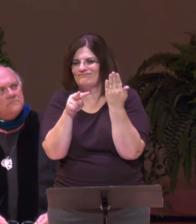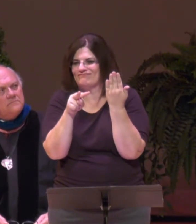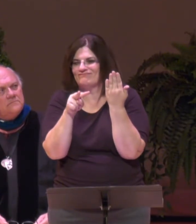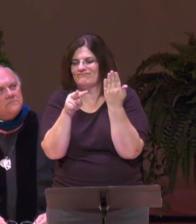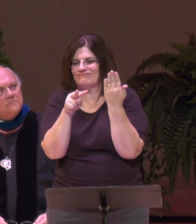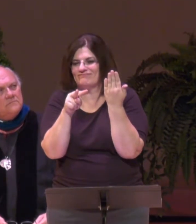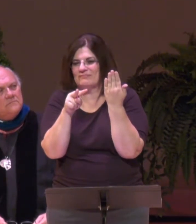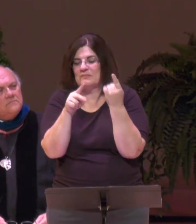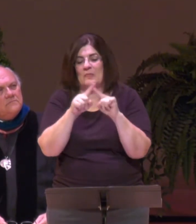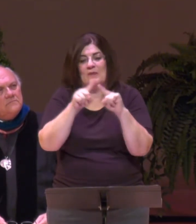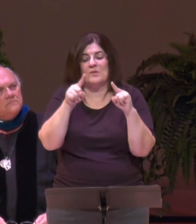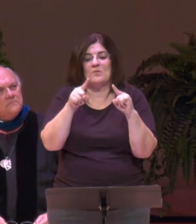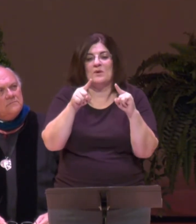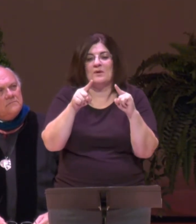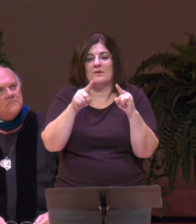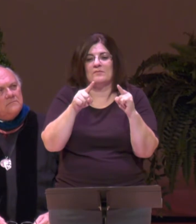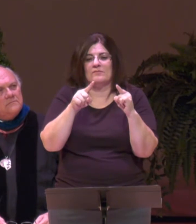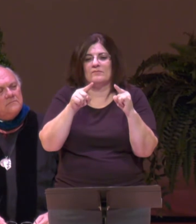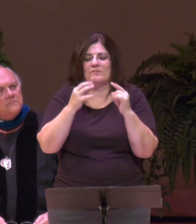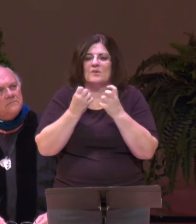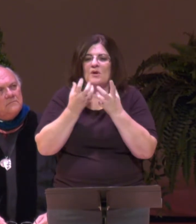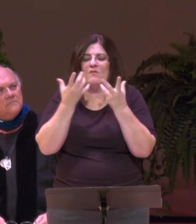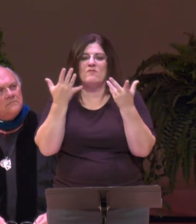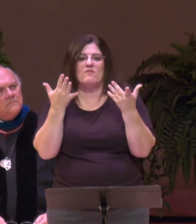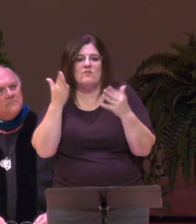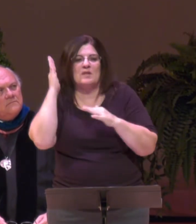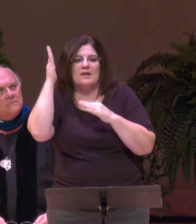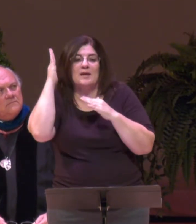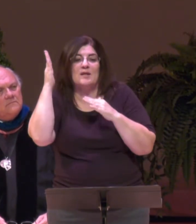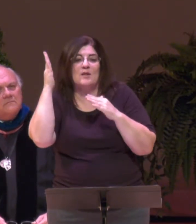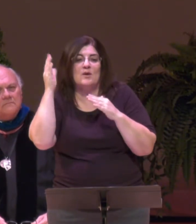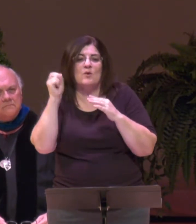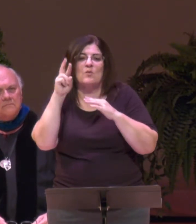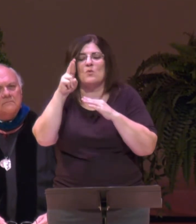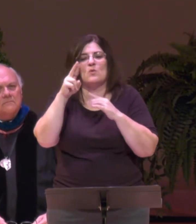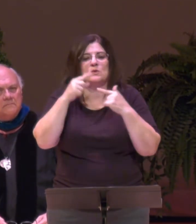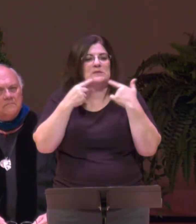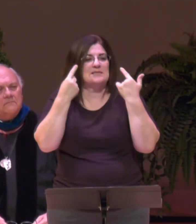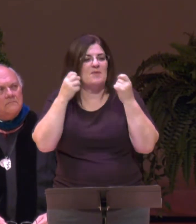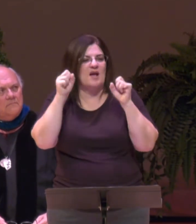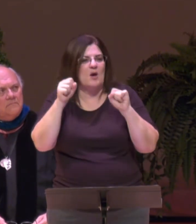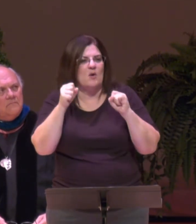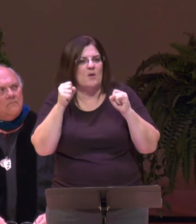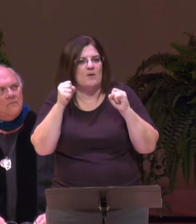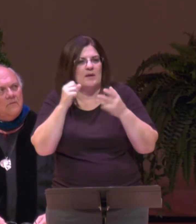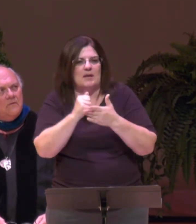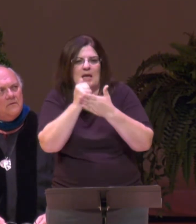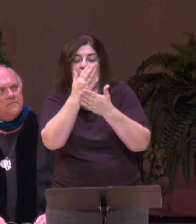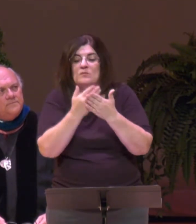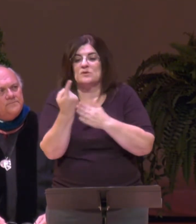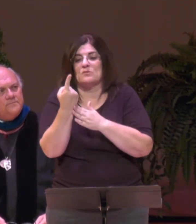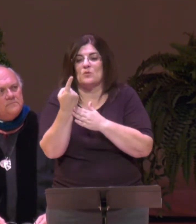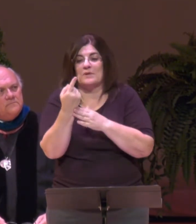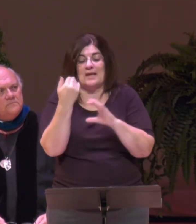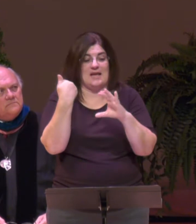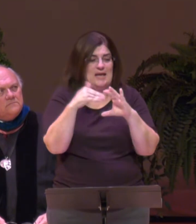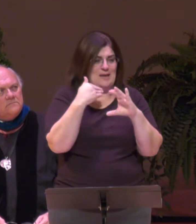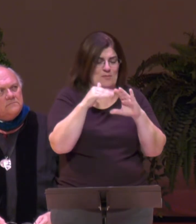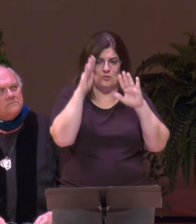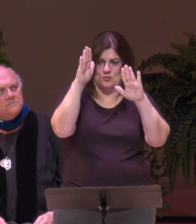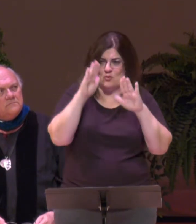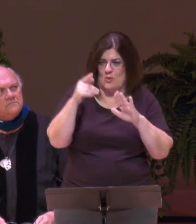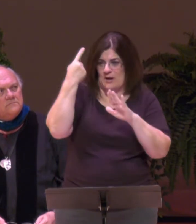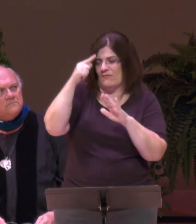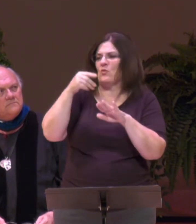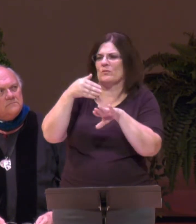friendly hello or a warm smile could warm somebody's heart. You know, emails are great for sending messages,